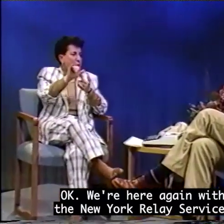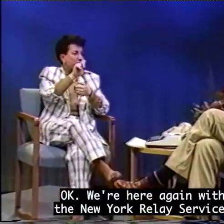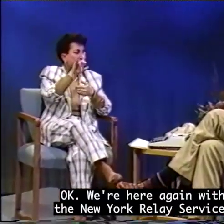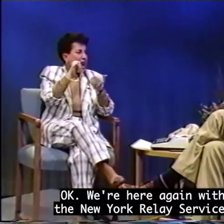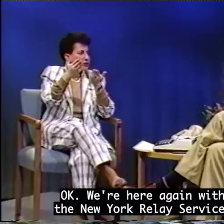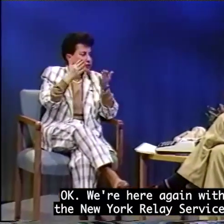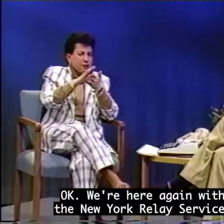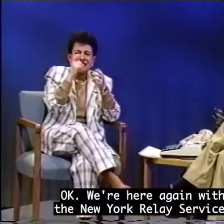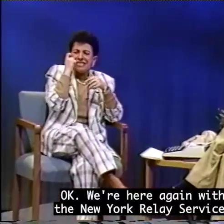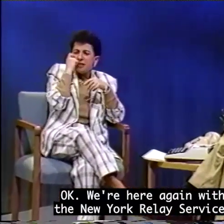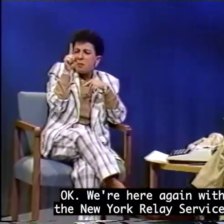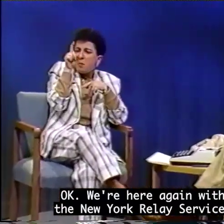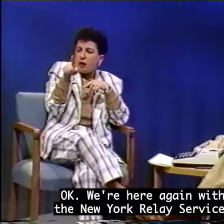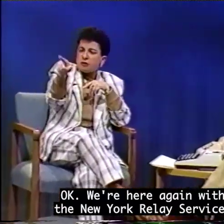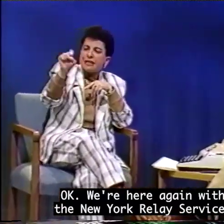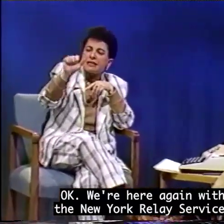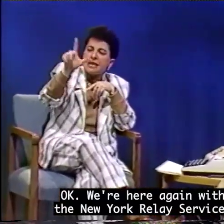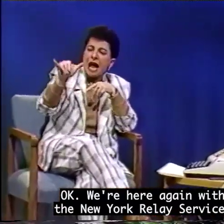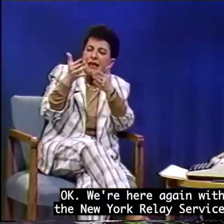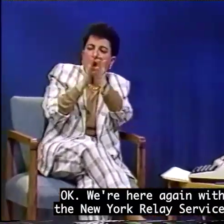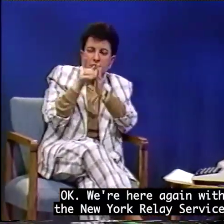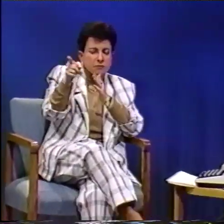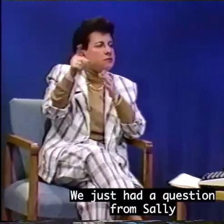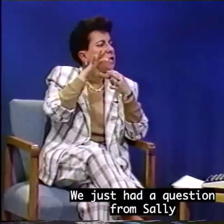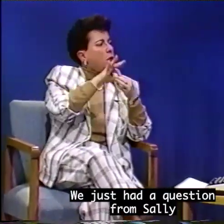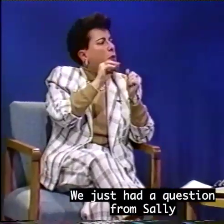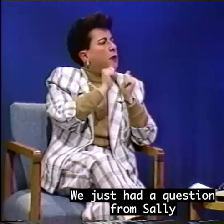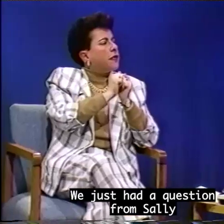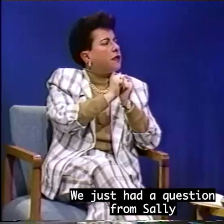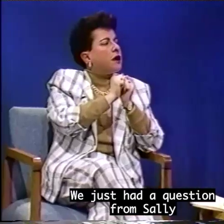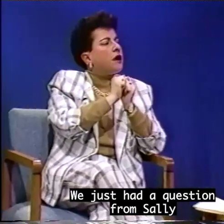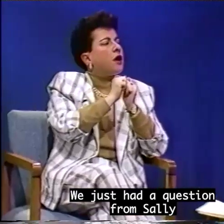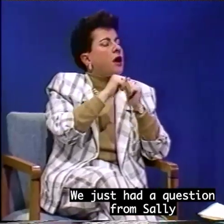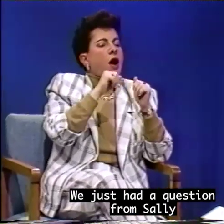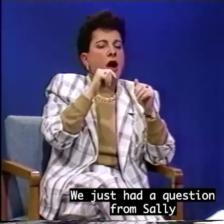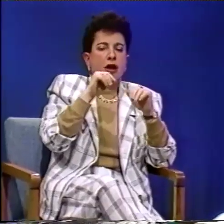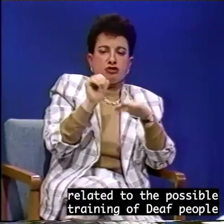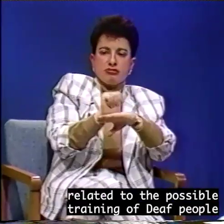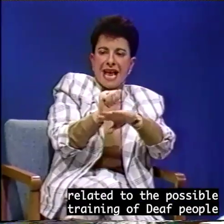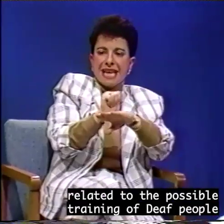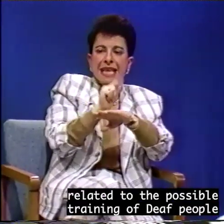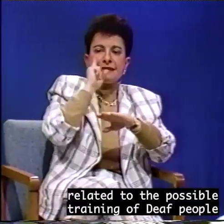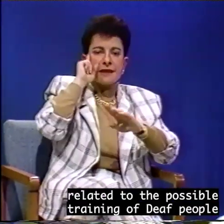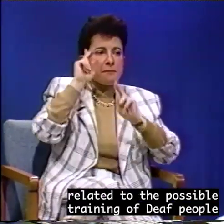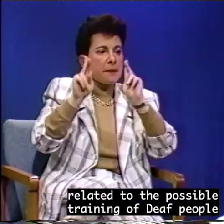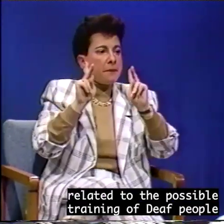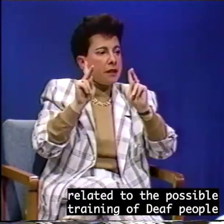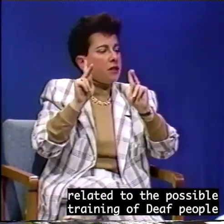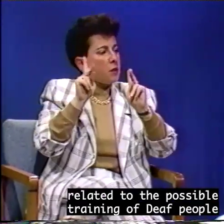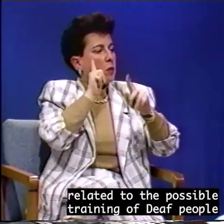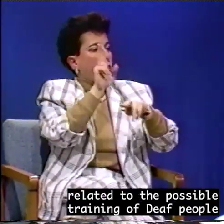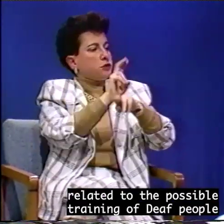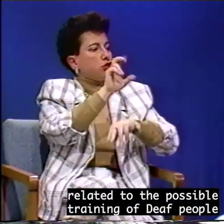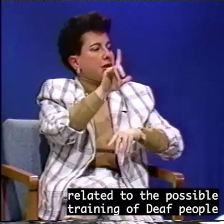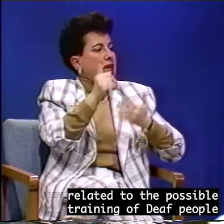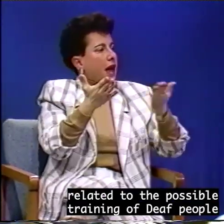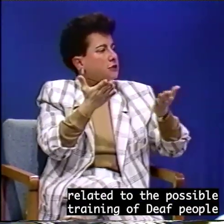Okay, we're here again with the New York Relay Service. We just had a question from Sally related to the possible